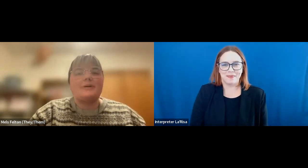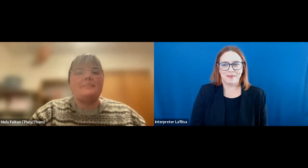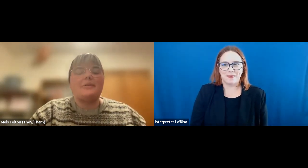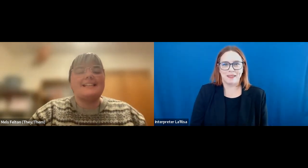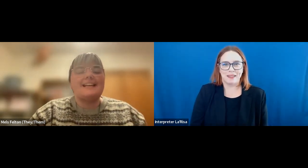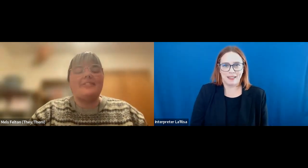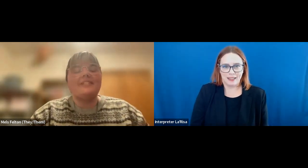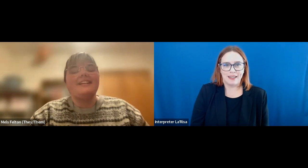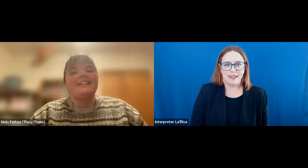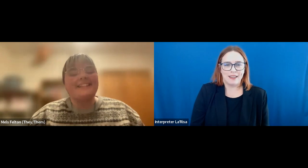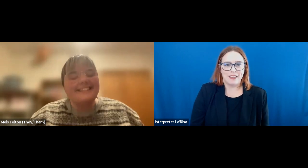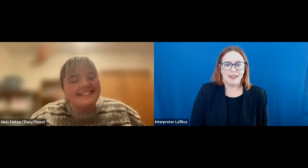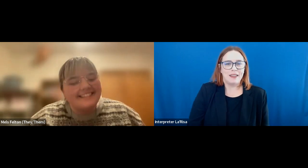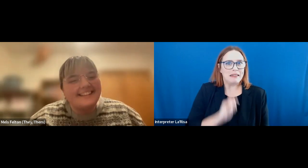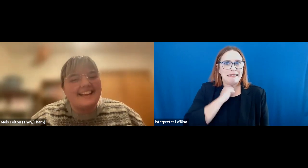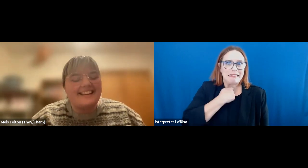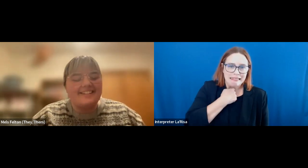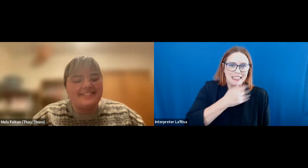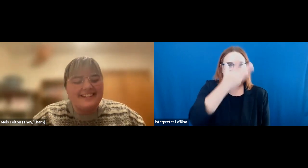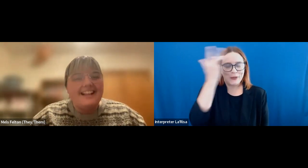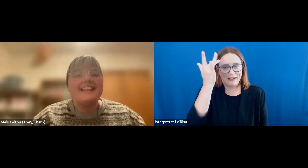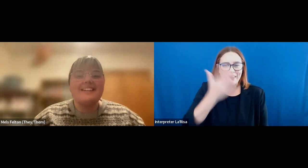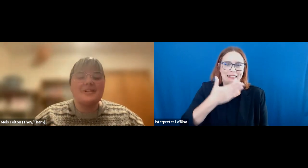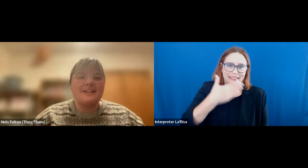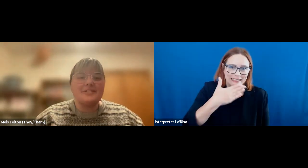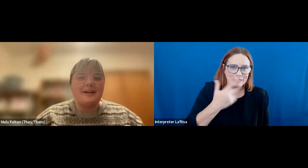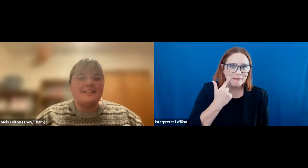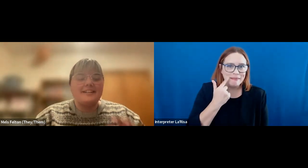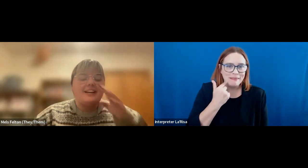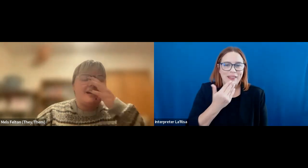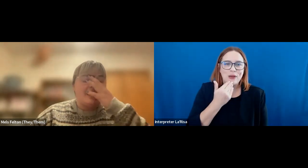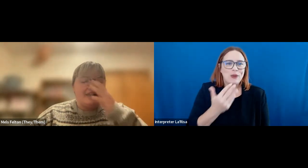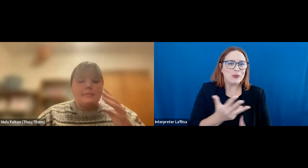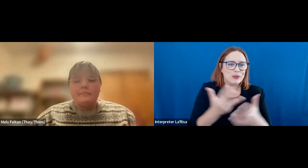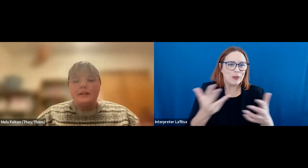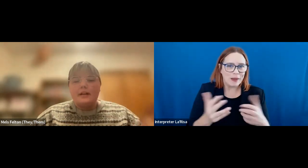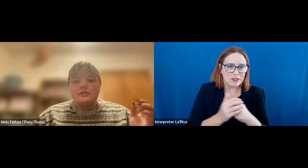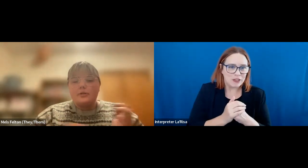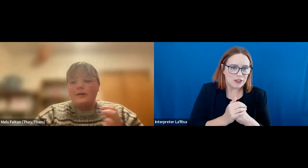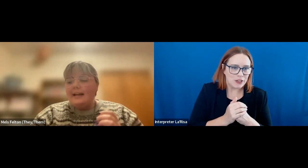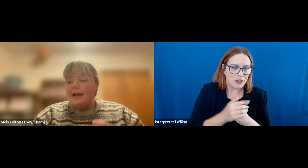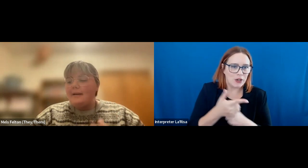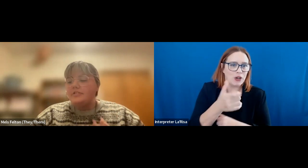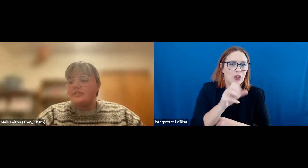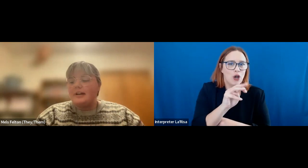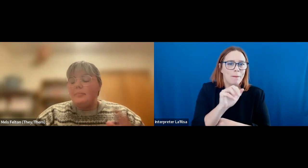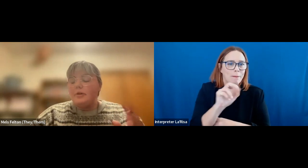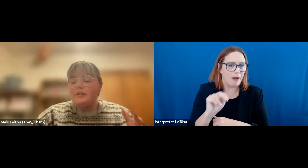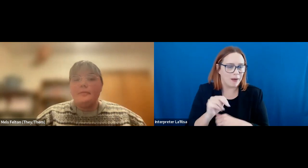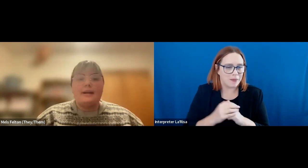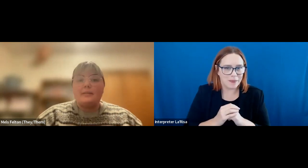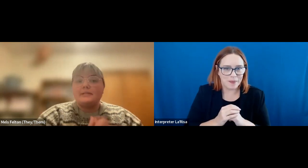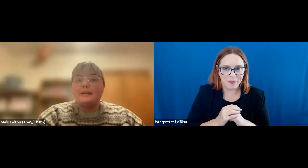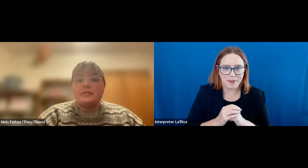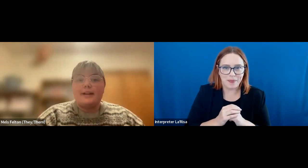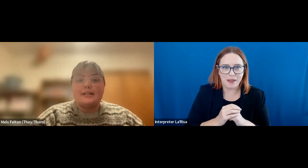I need Yep. to unmute myself. Thank you. Thank you so much, Herman. So I mentioned